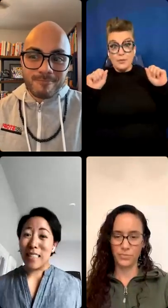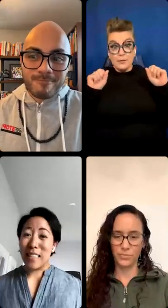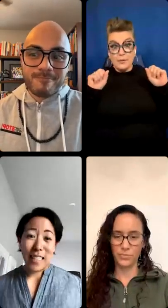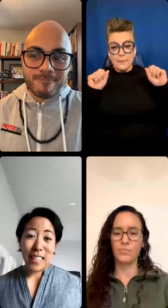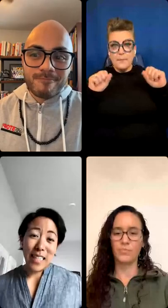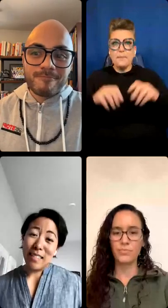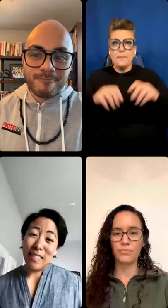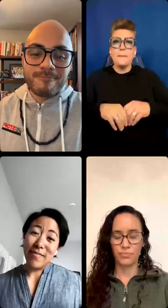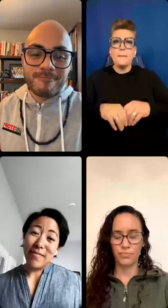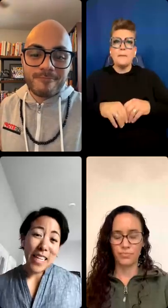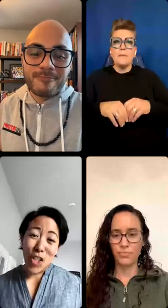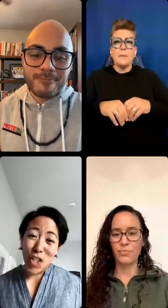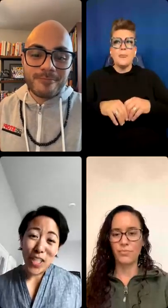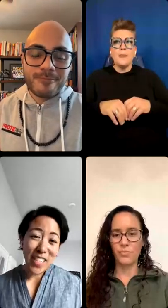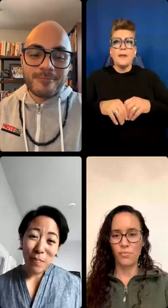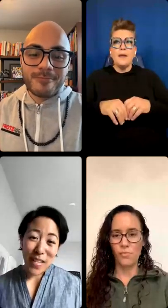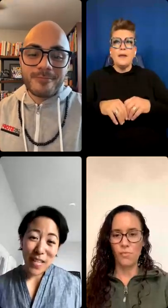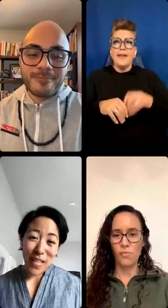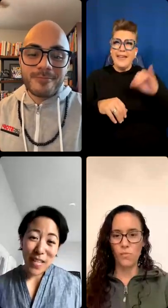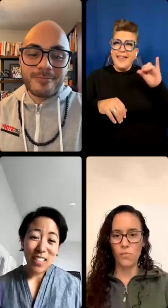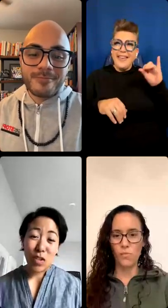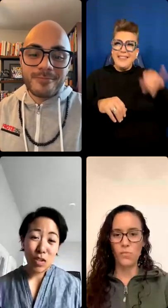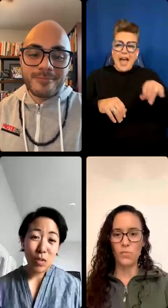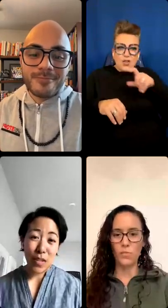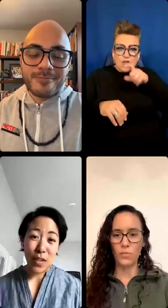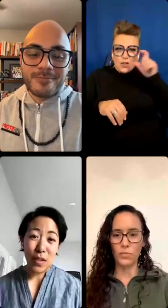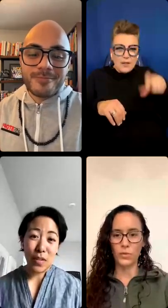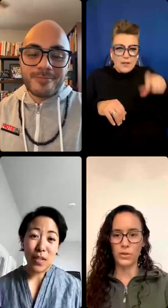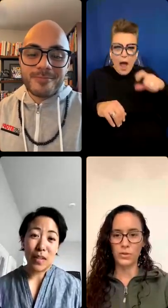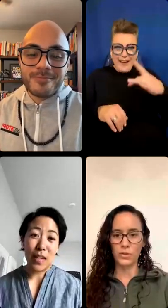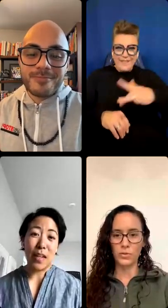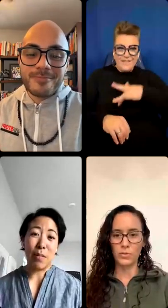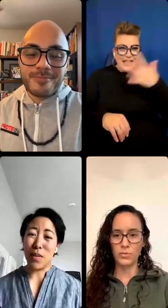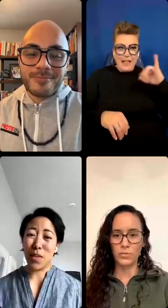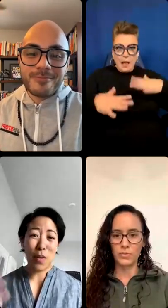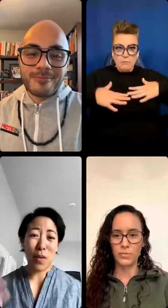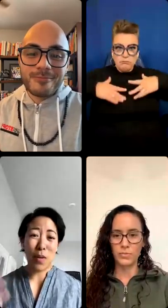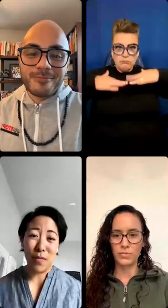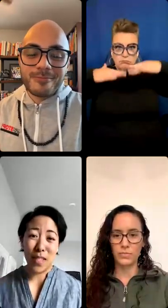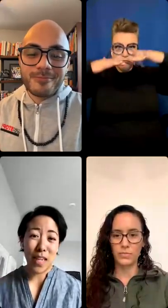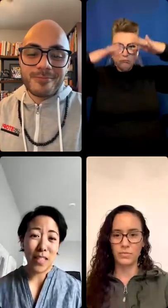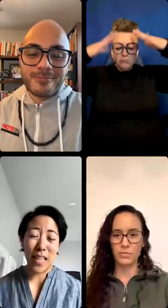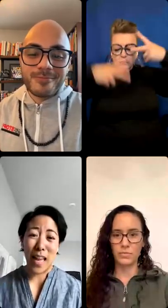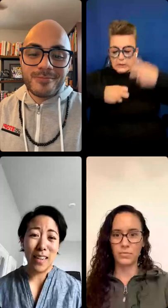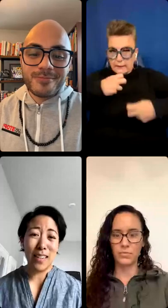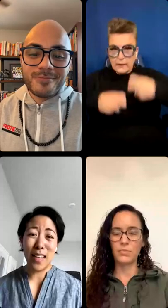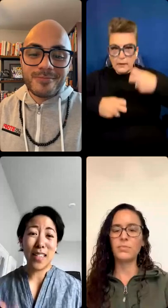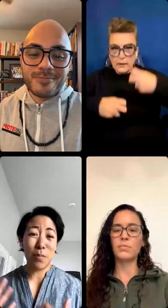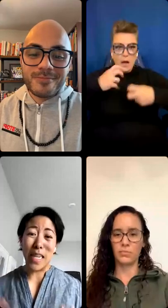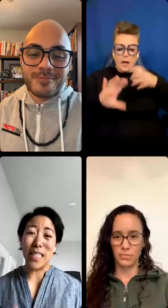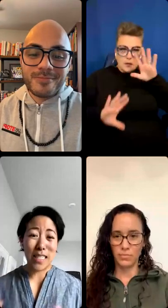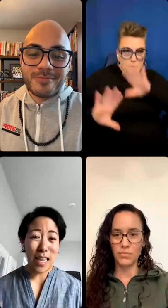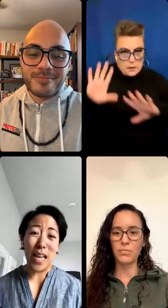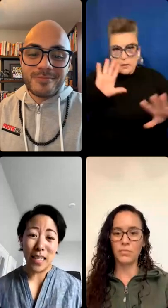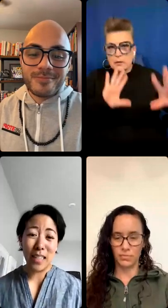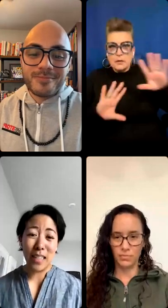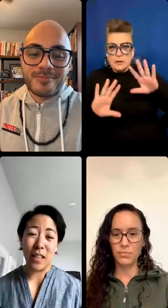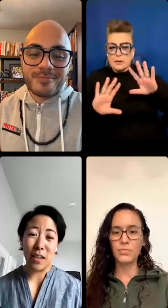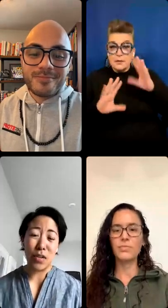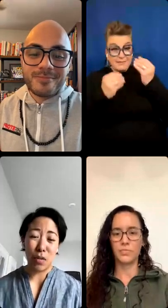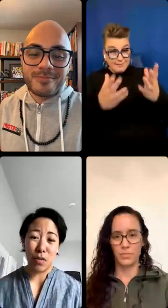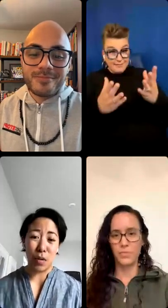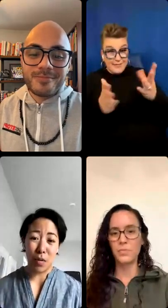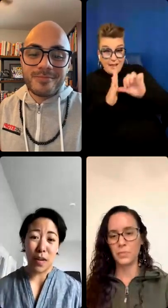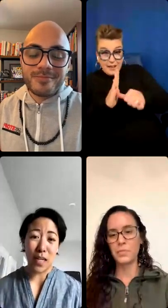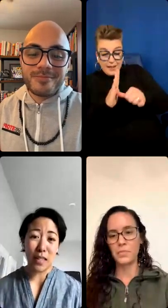is, it shouldn't be so difficult. I just want to emphasize again, it's by design that